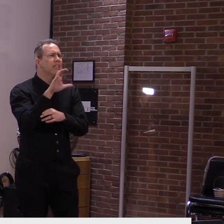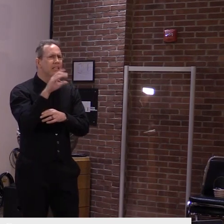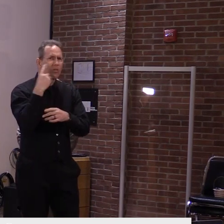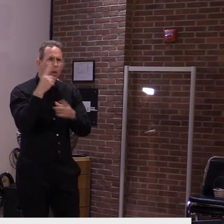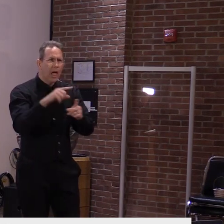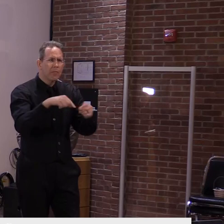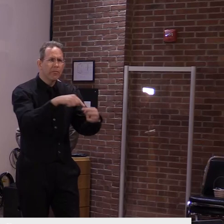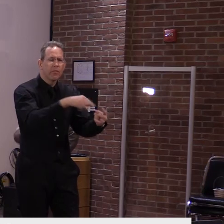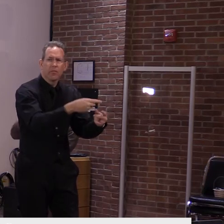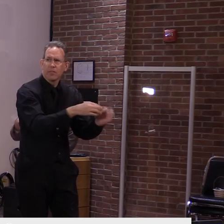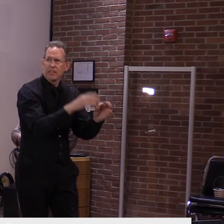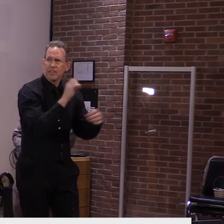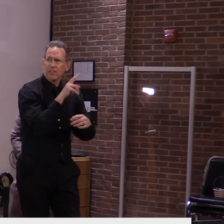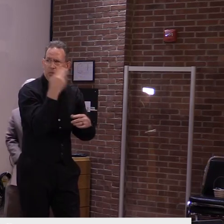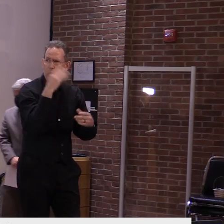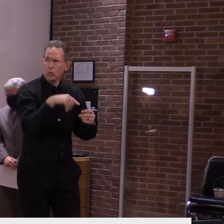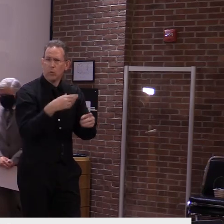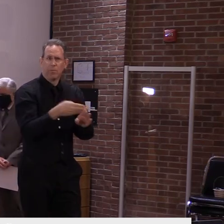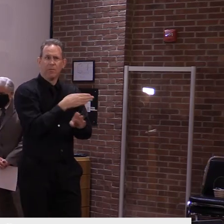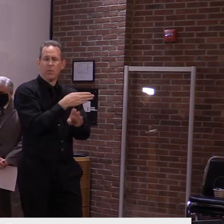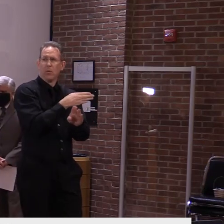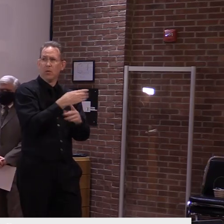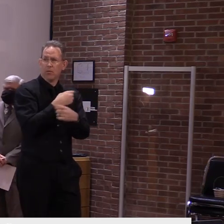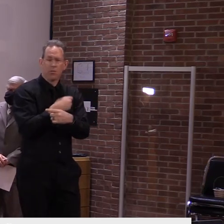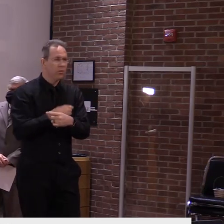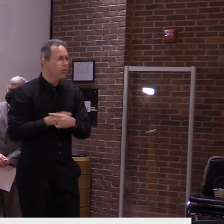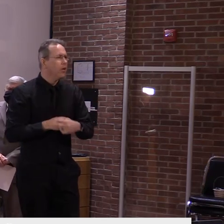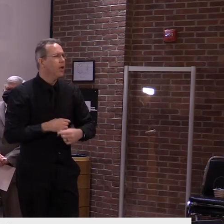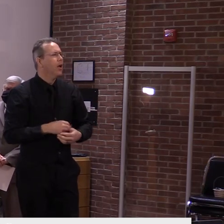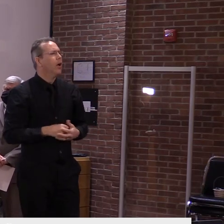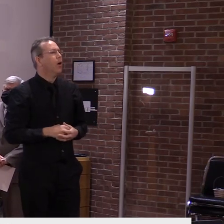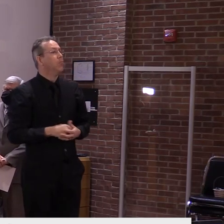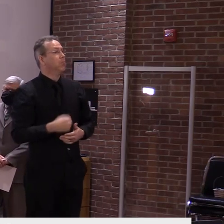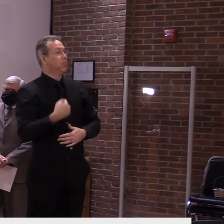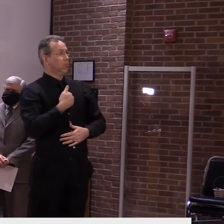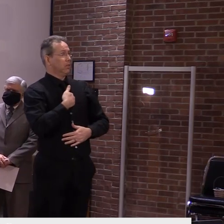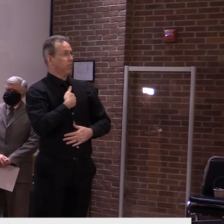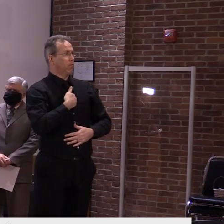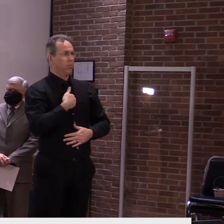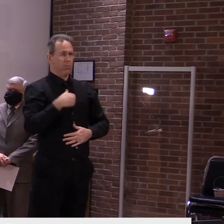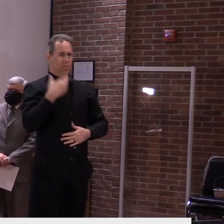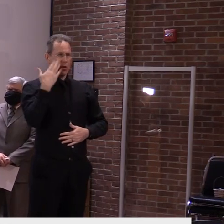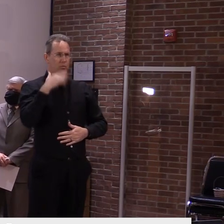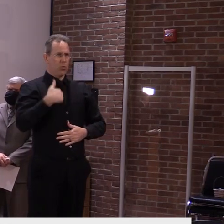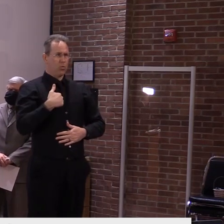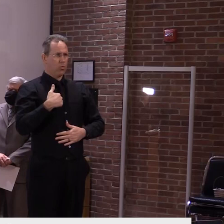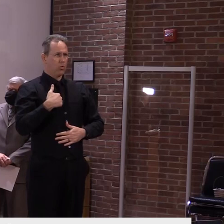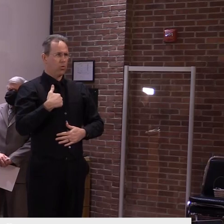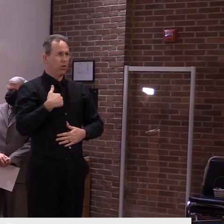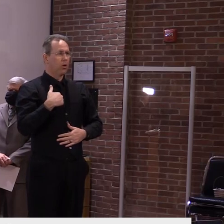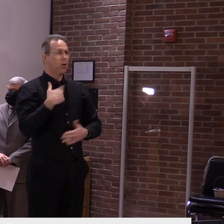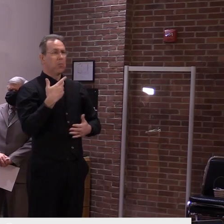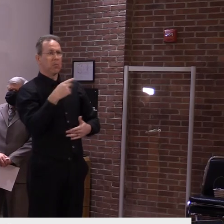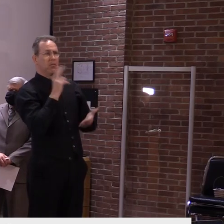of it myself. Maybe Secretary Smith was, but obviously if I'd known about it previous to that,